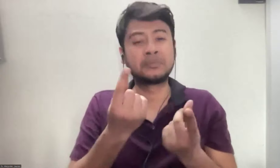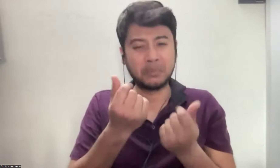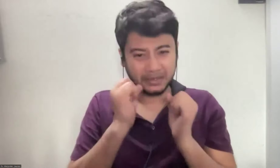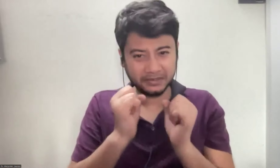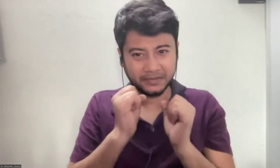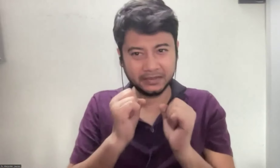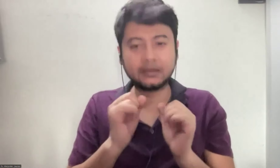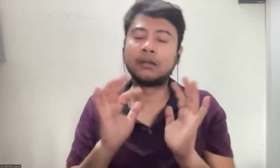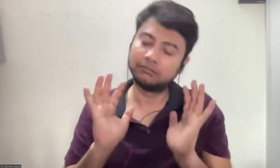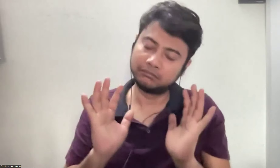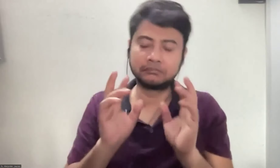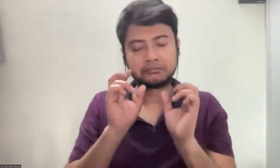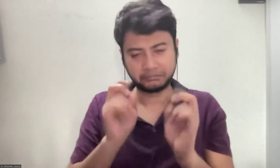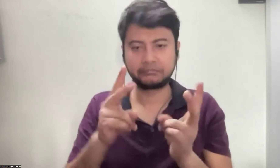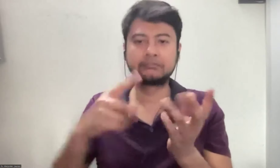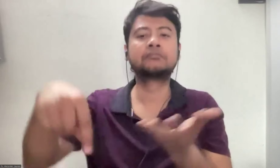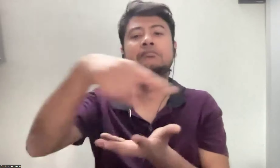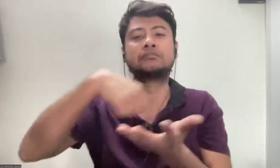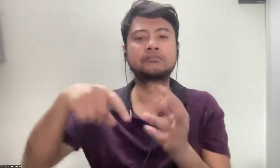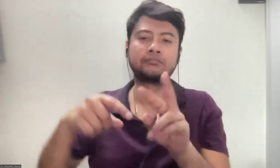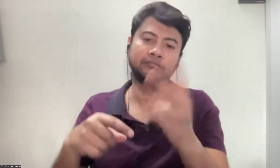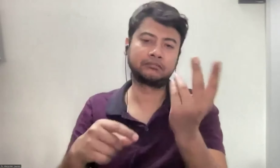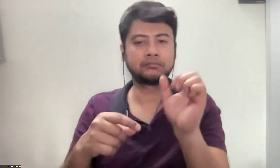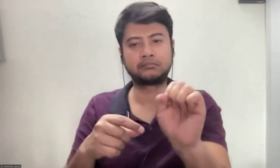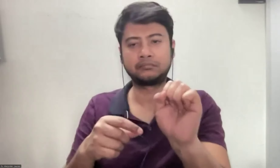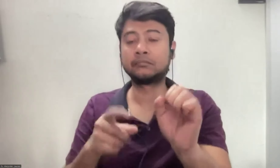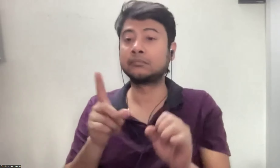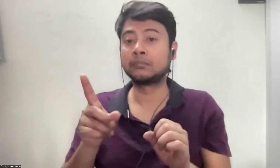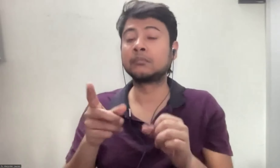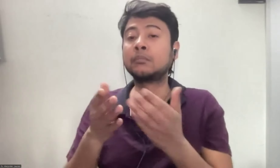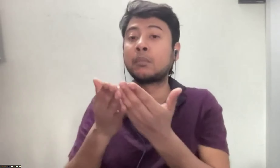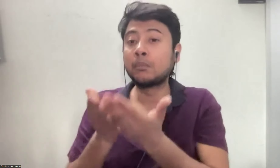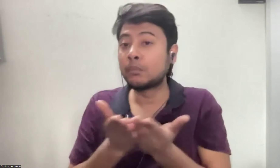plate also. But this is the material which is preferred.